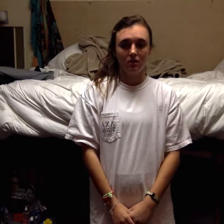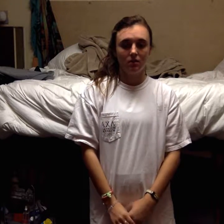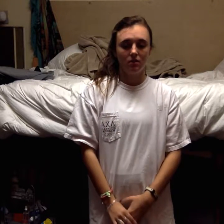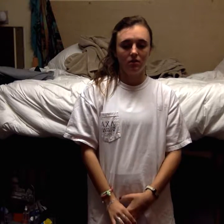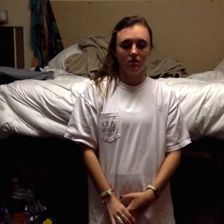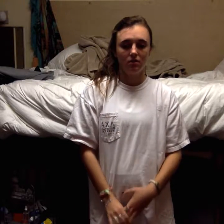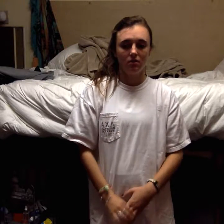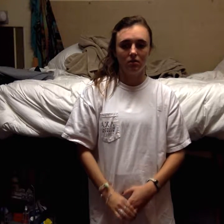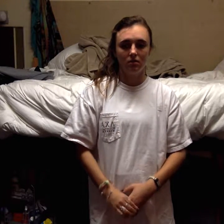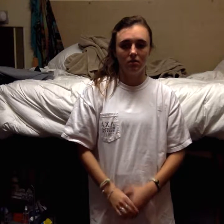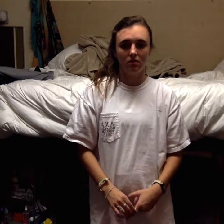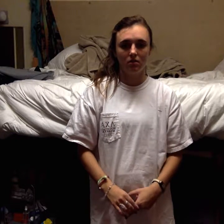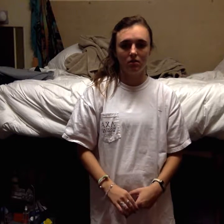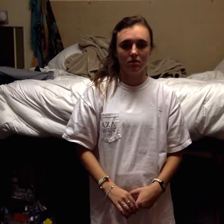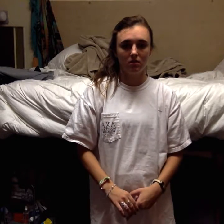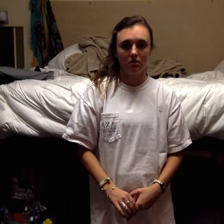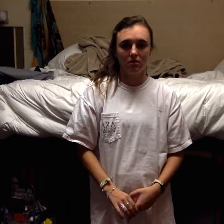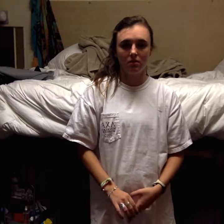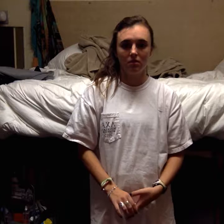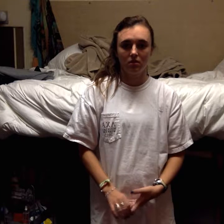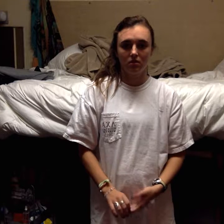Sure, I will give a look. Let me show you.